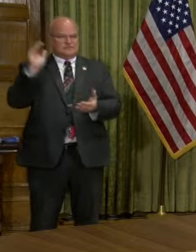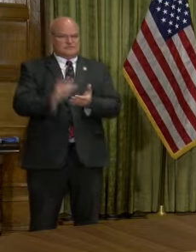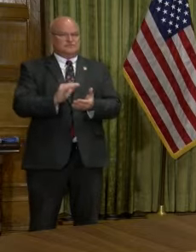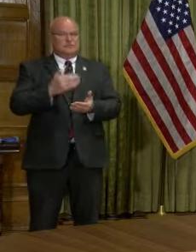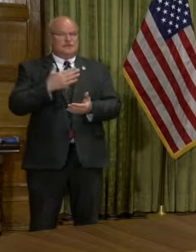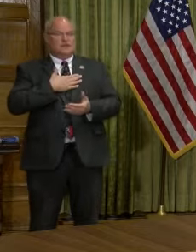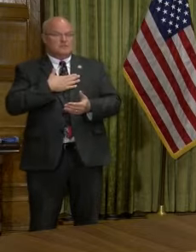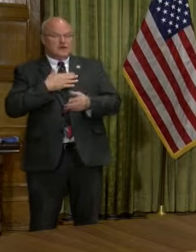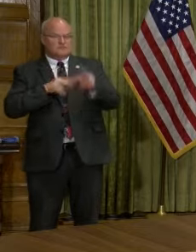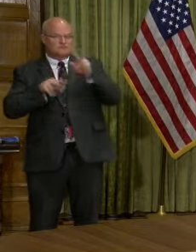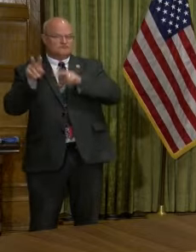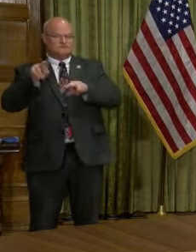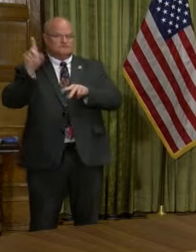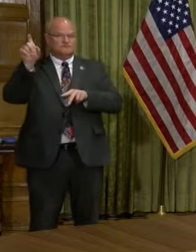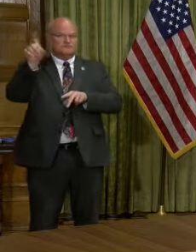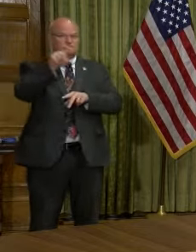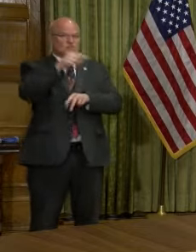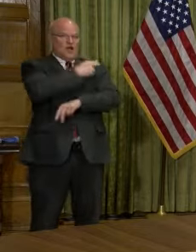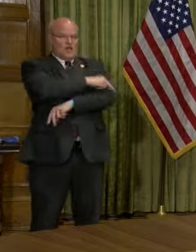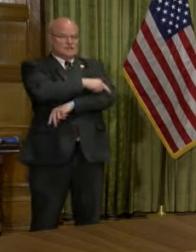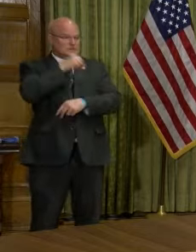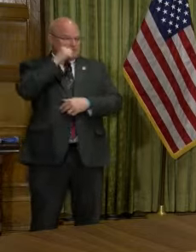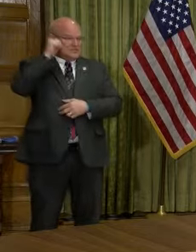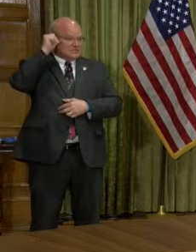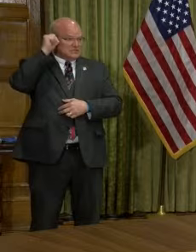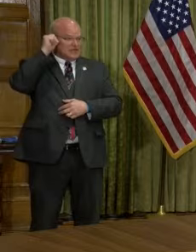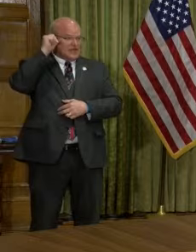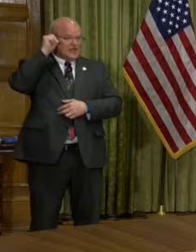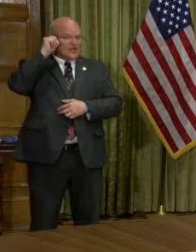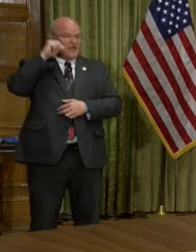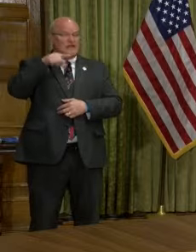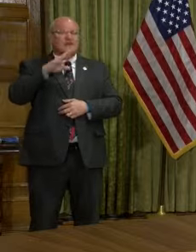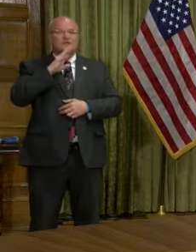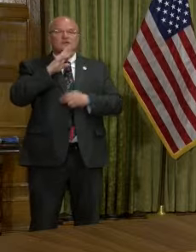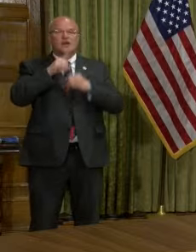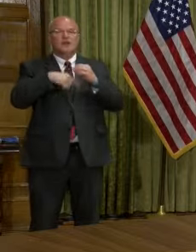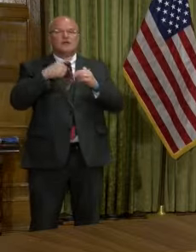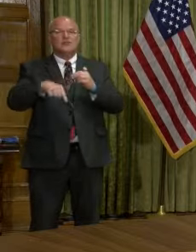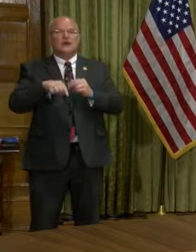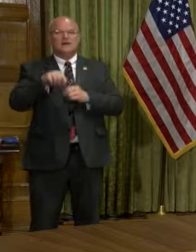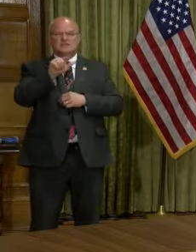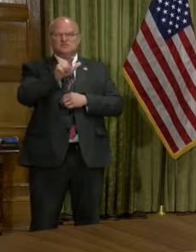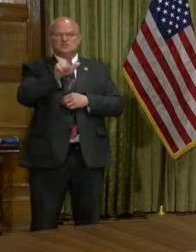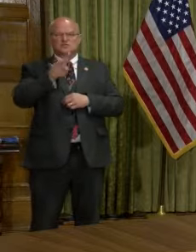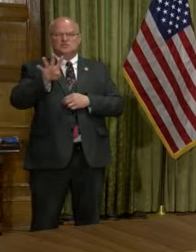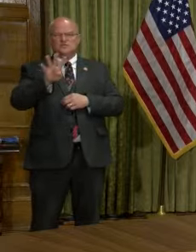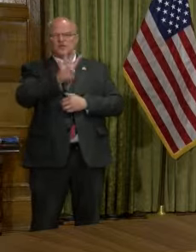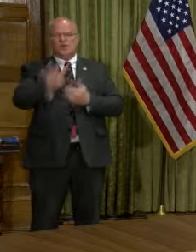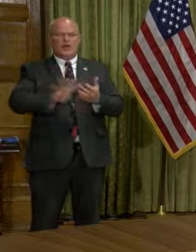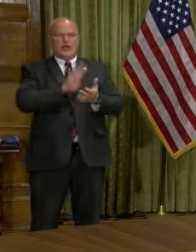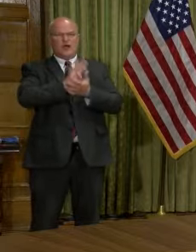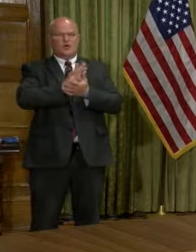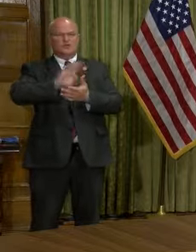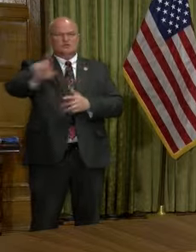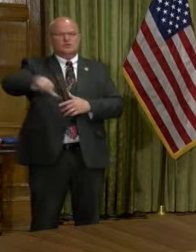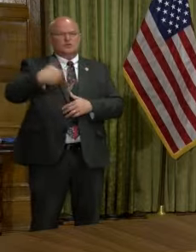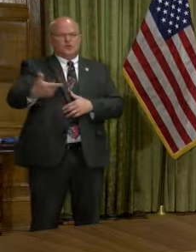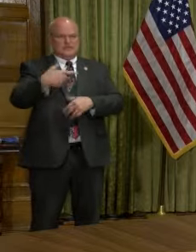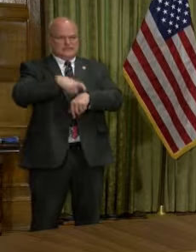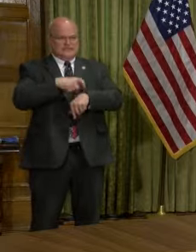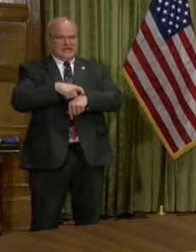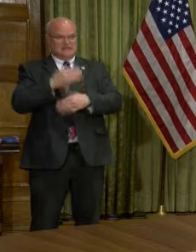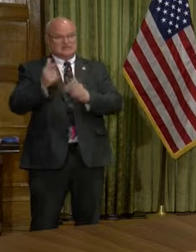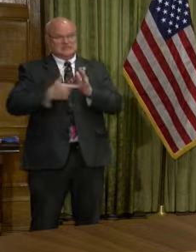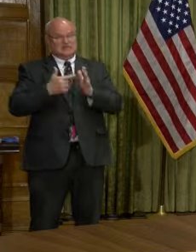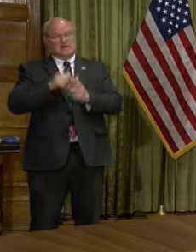my survey of some hospitals yesterday, they were talking about a 24-hour turnaround,